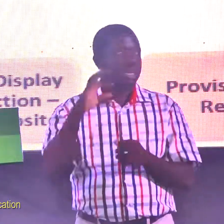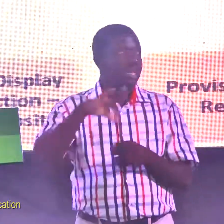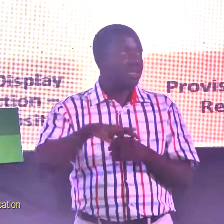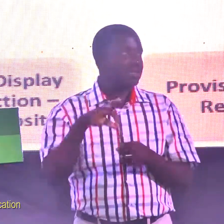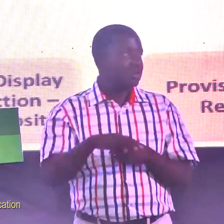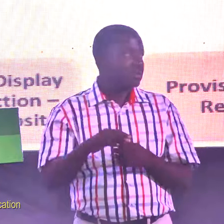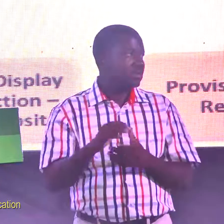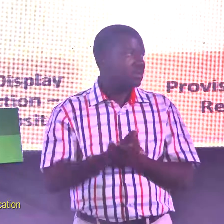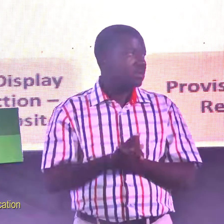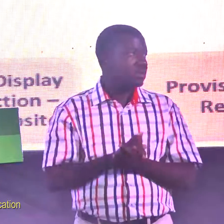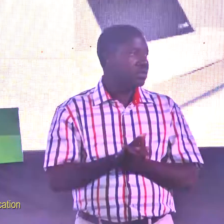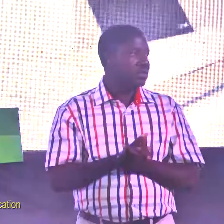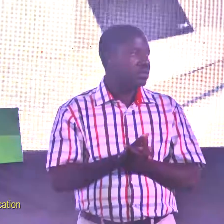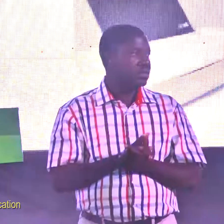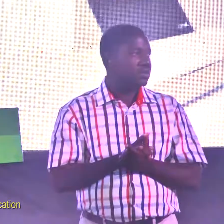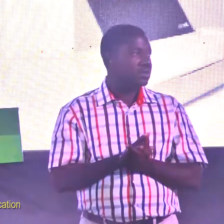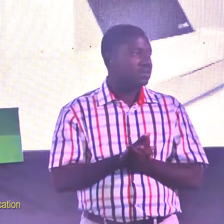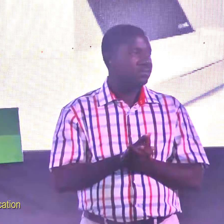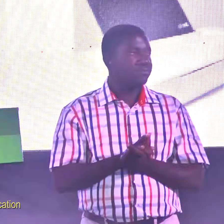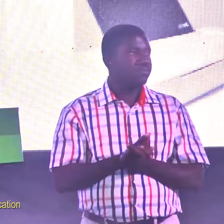elections.